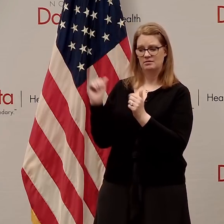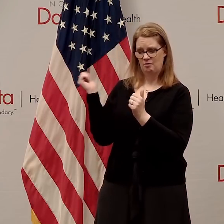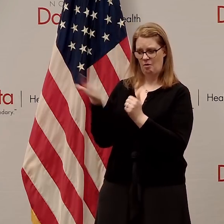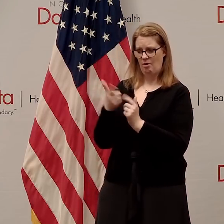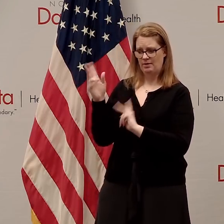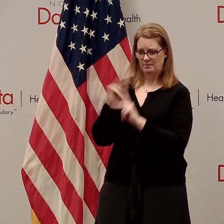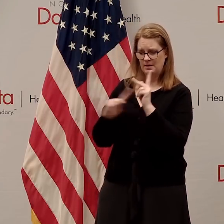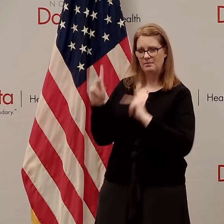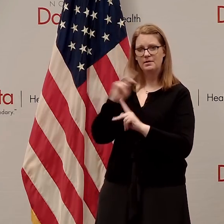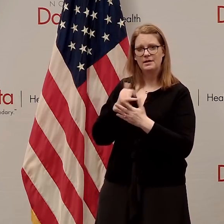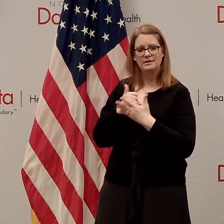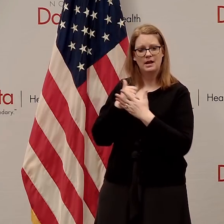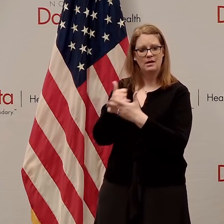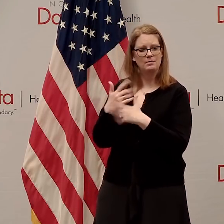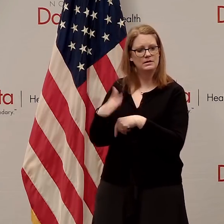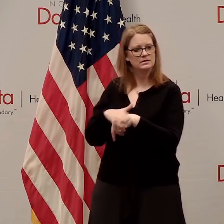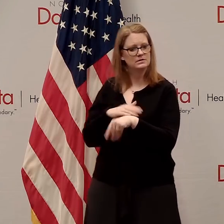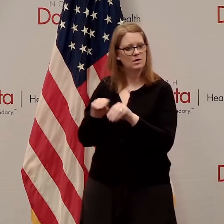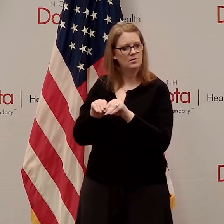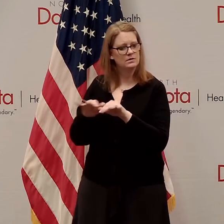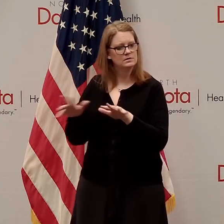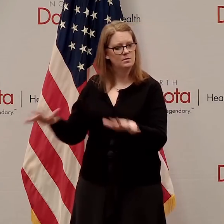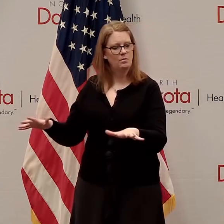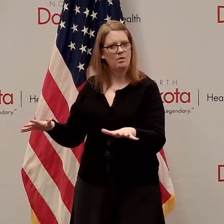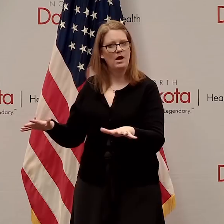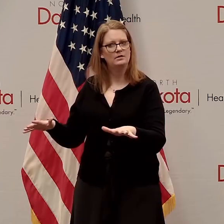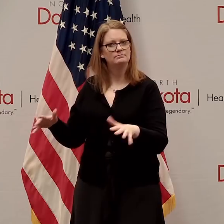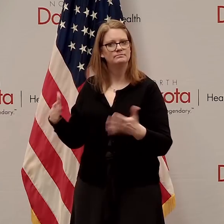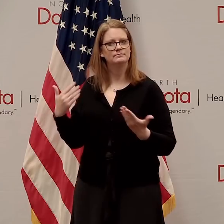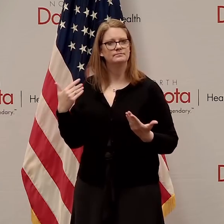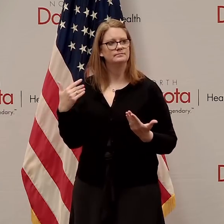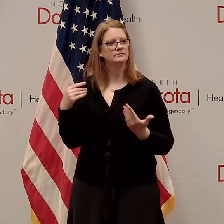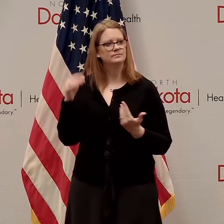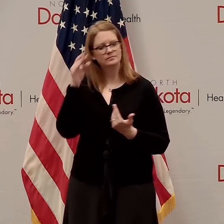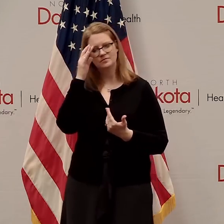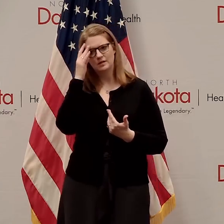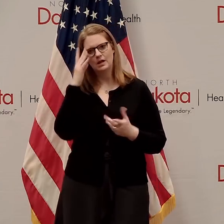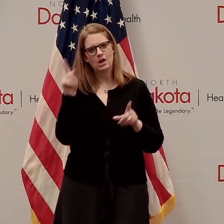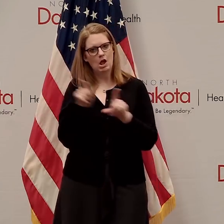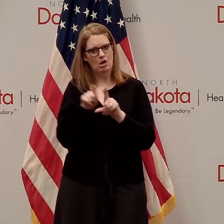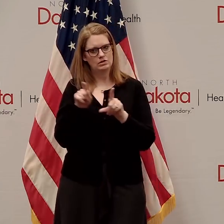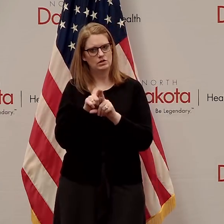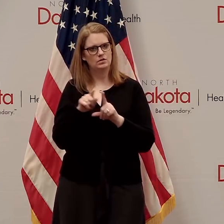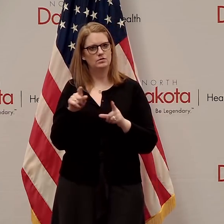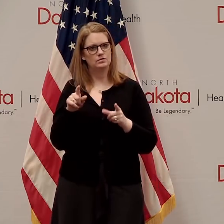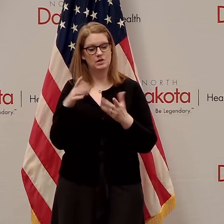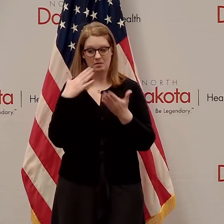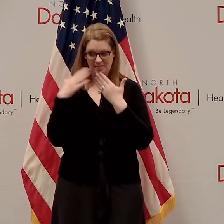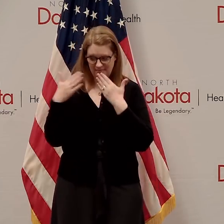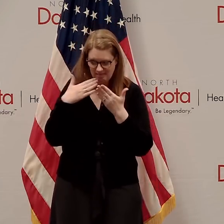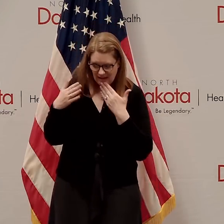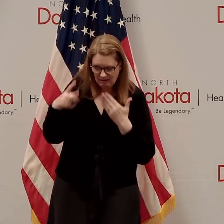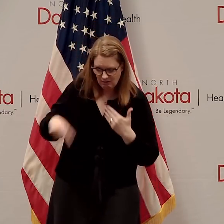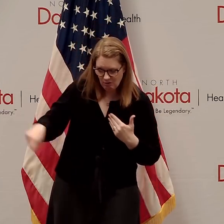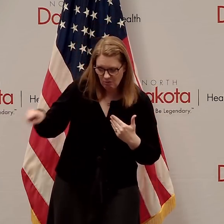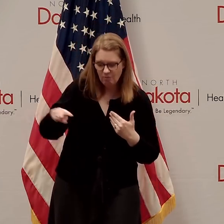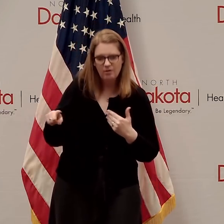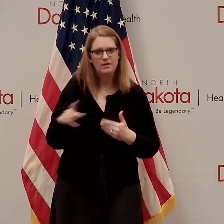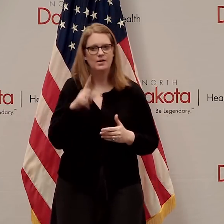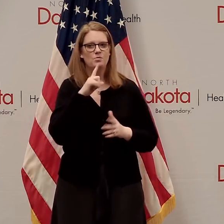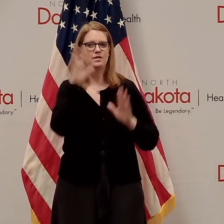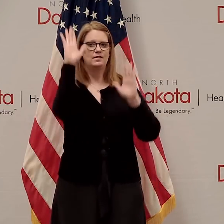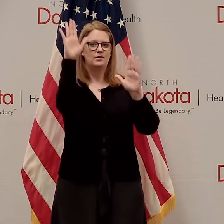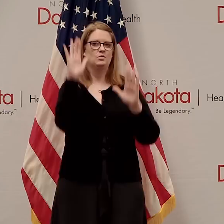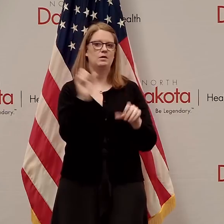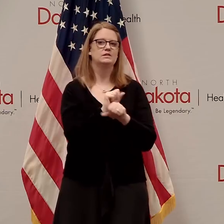that are pitching in to slow the spread. We're in it together. But we also know that, so thank you, Rough Rider, and thanks for the great job